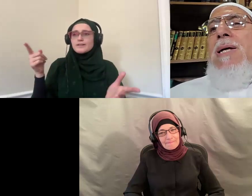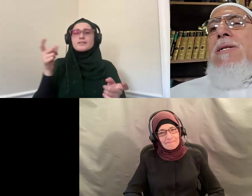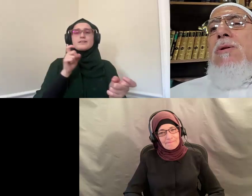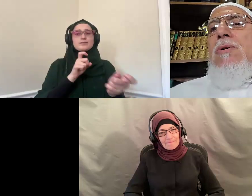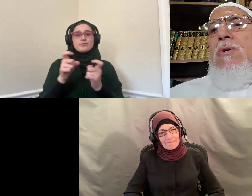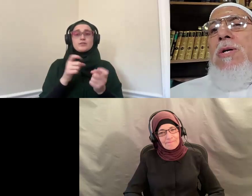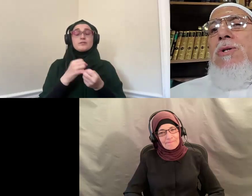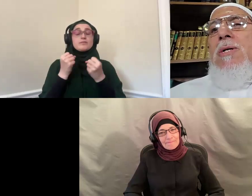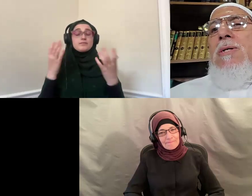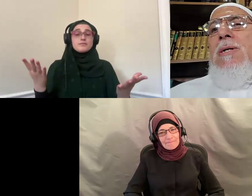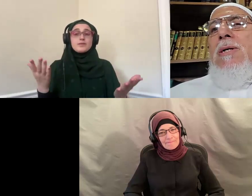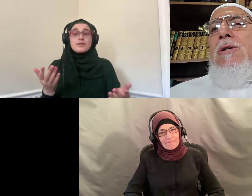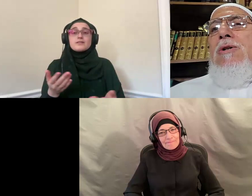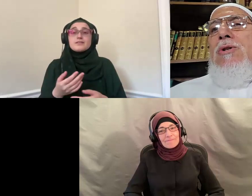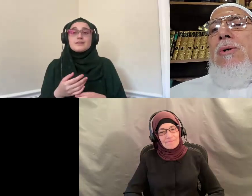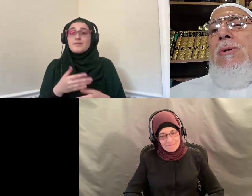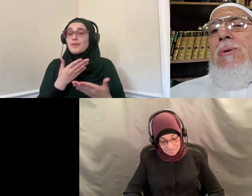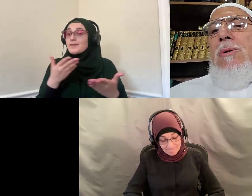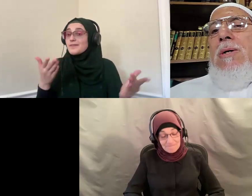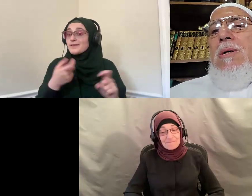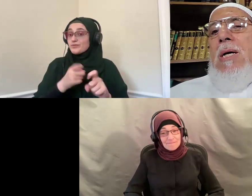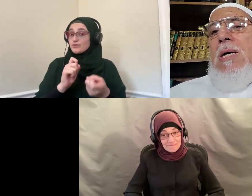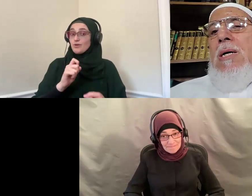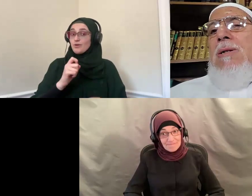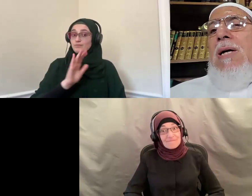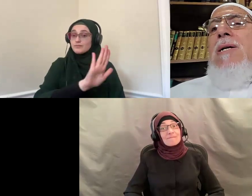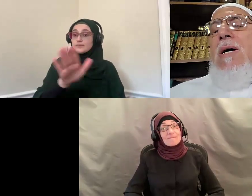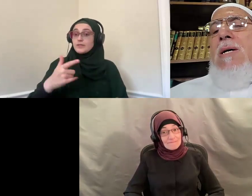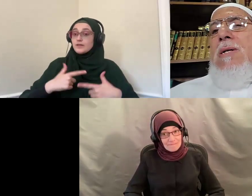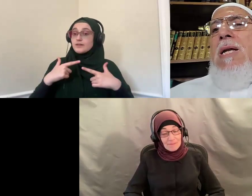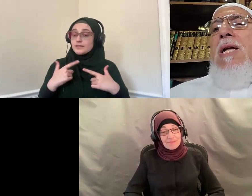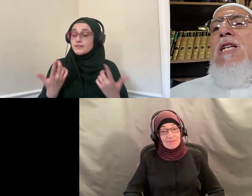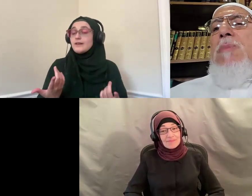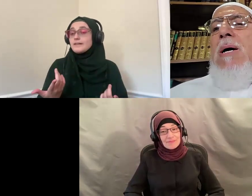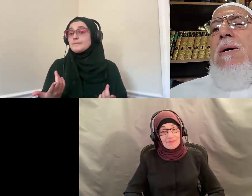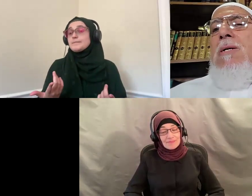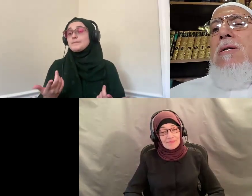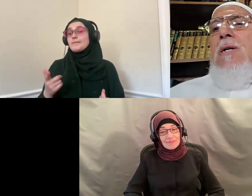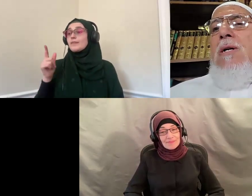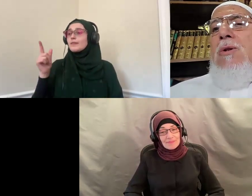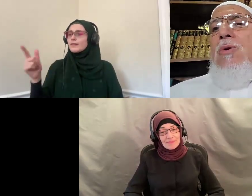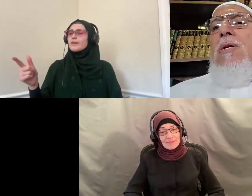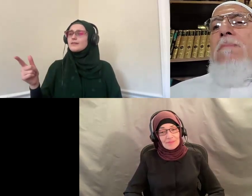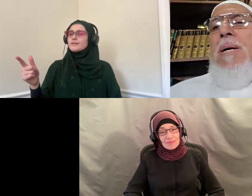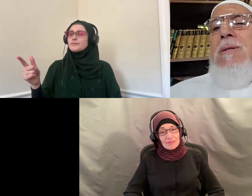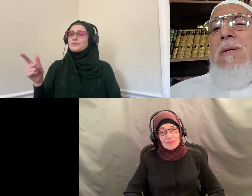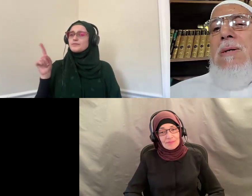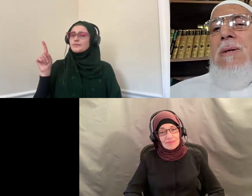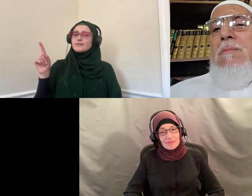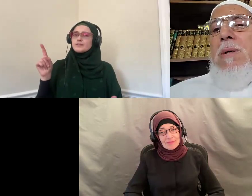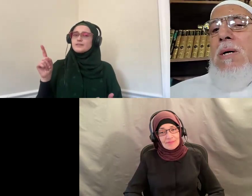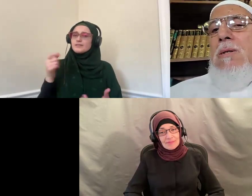by raising those questions to entice us and inspire us to